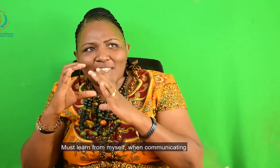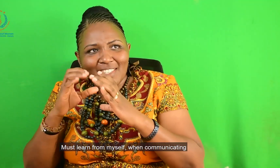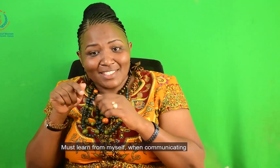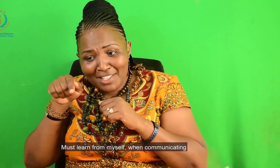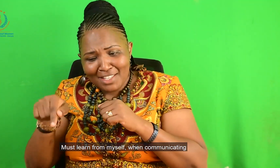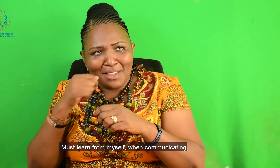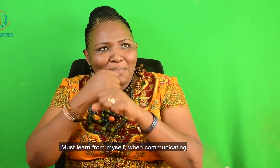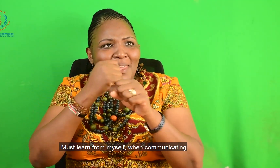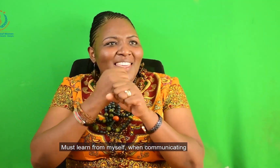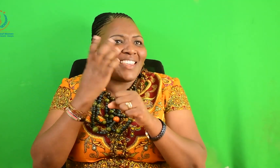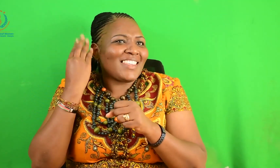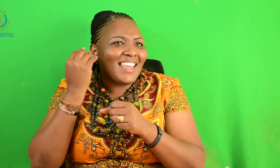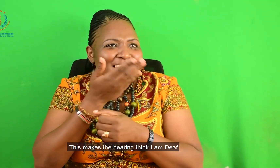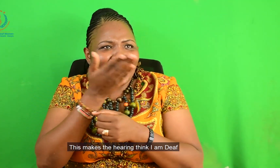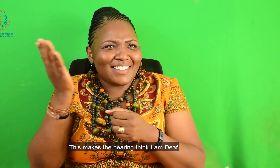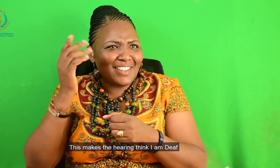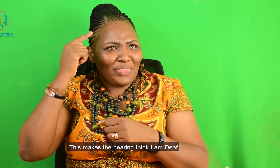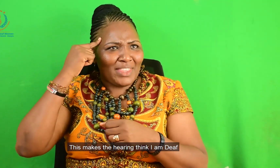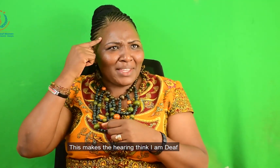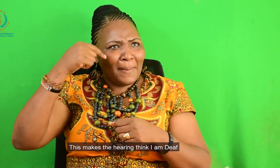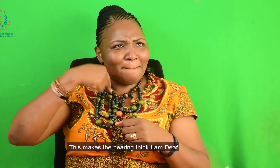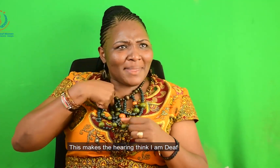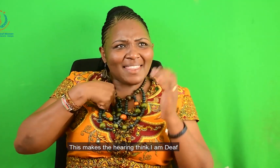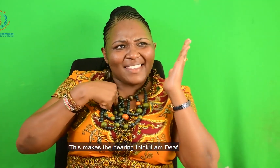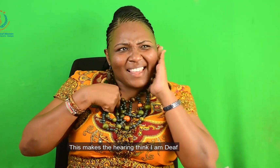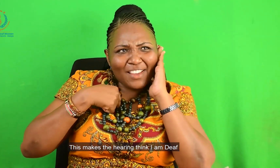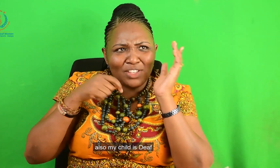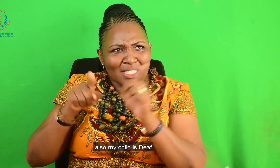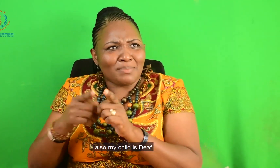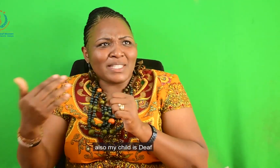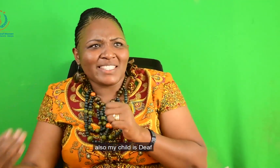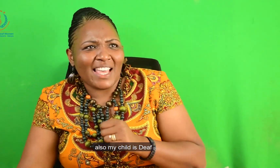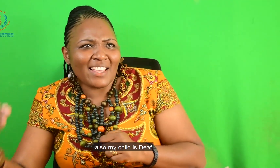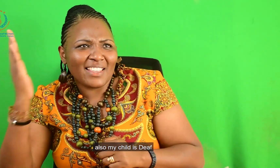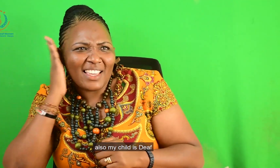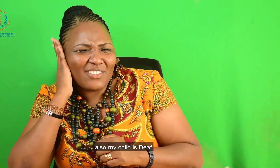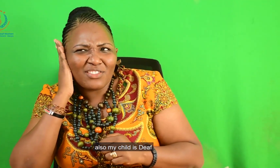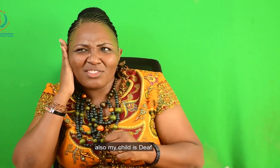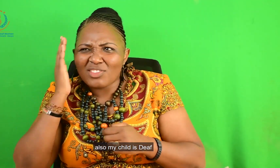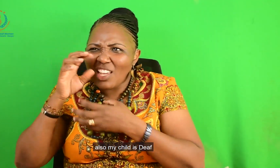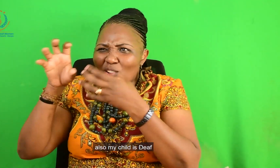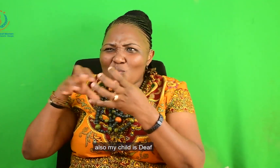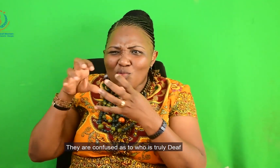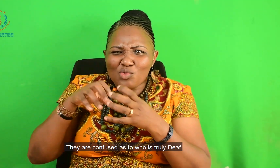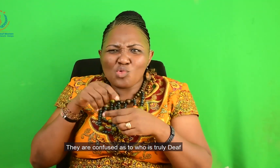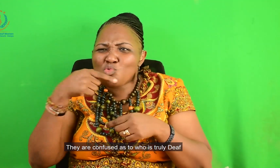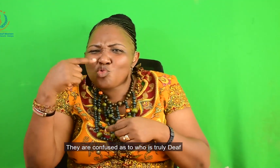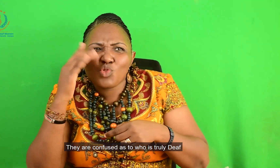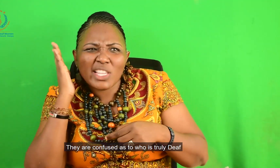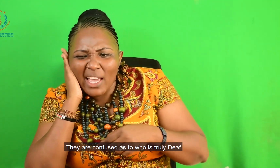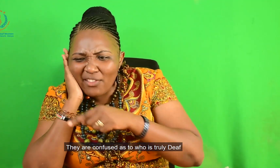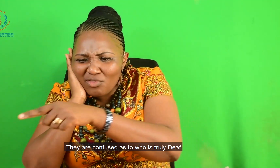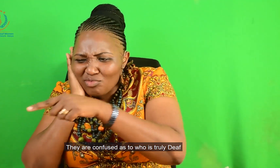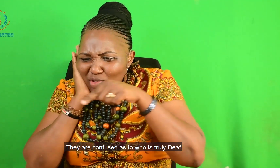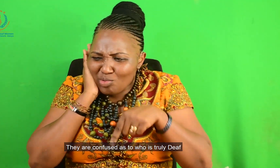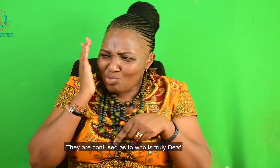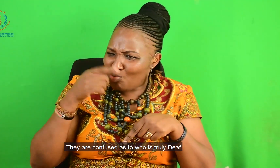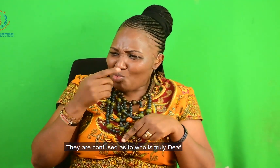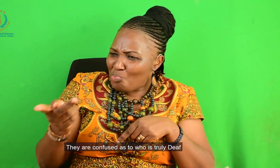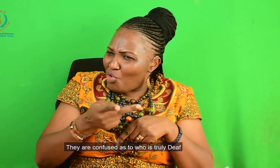from myself. This makes the hearing think I'm deaf, also that my child is deaf. They're confused as to who is truly deaf